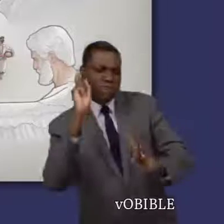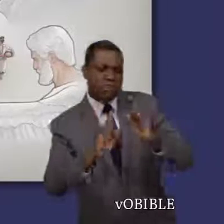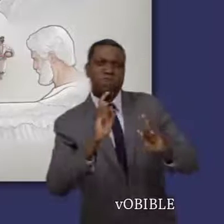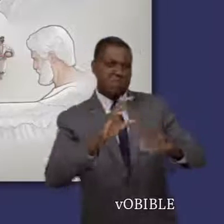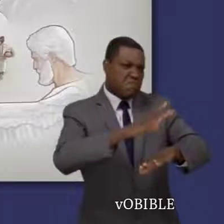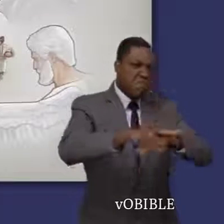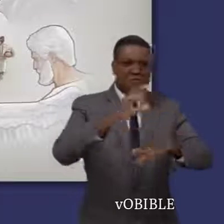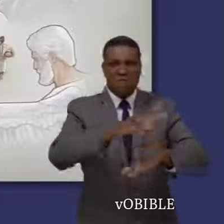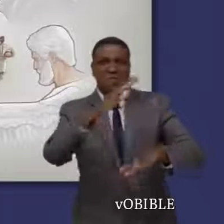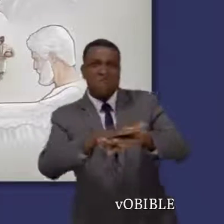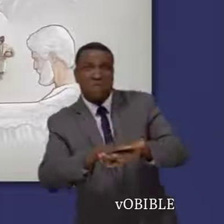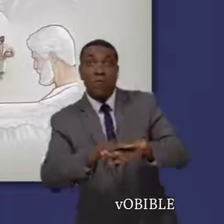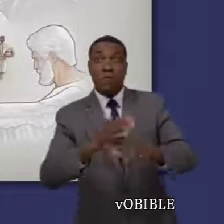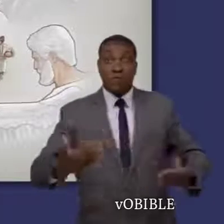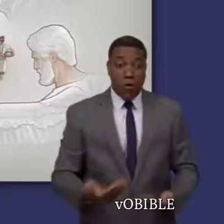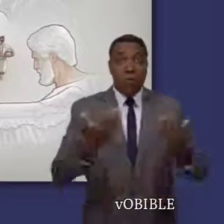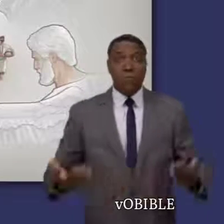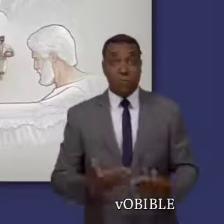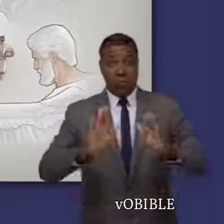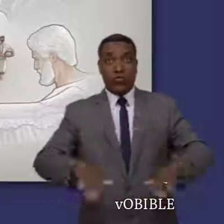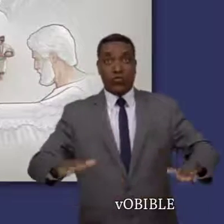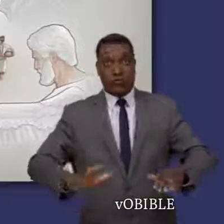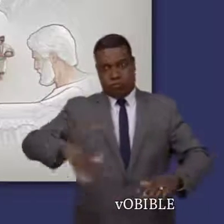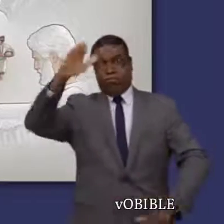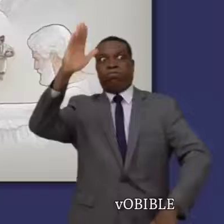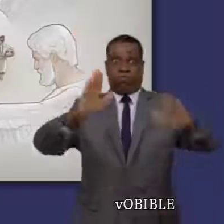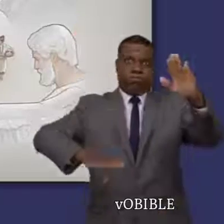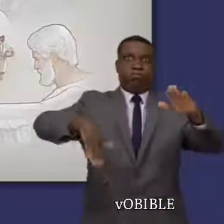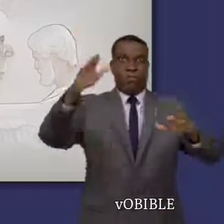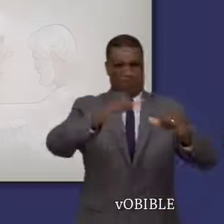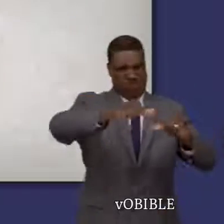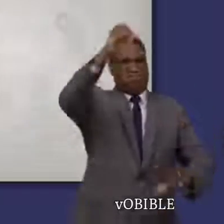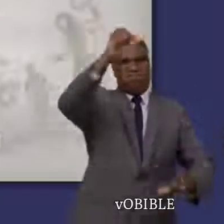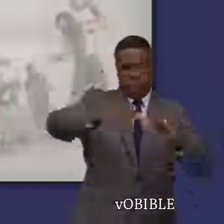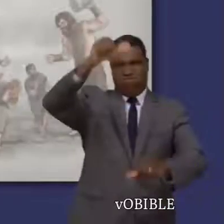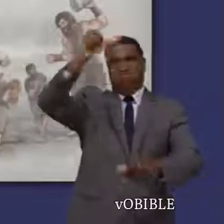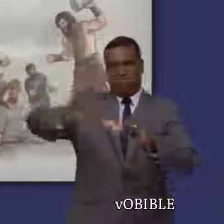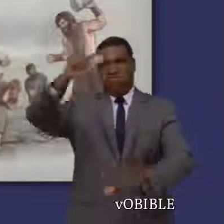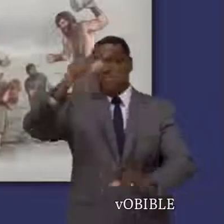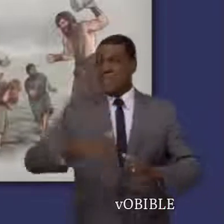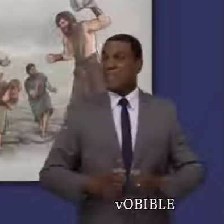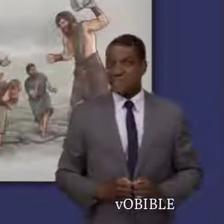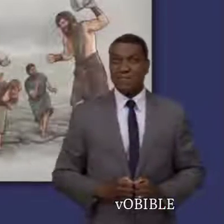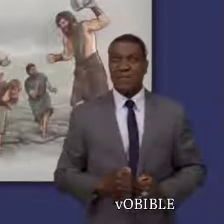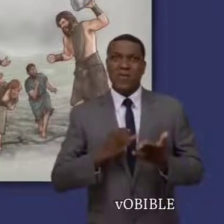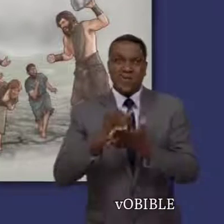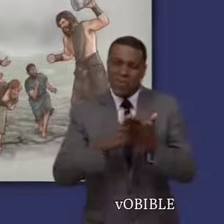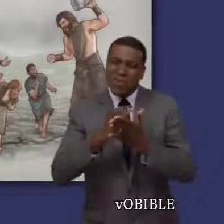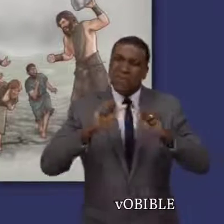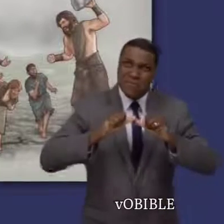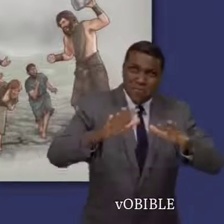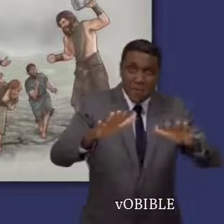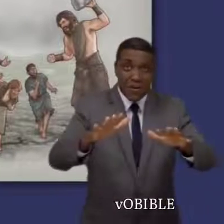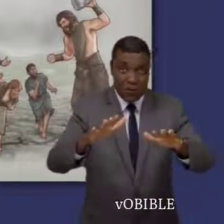as wives, producing hybrid offspring called Nephilim. Wickedness abounds, and